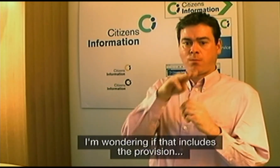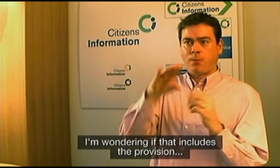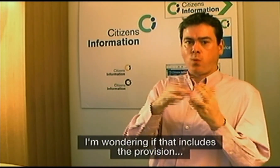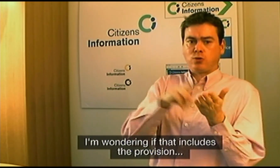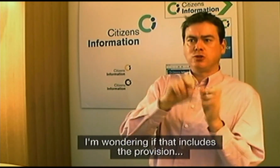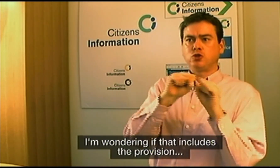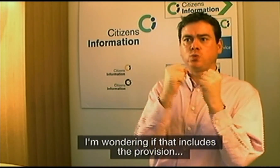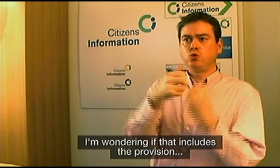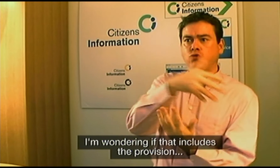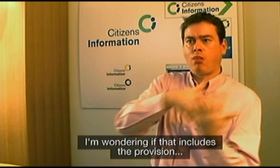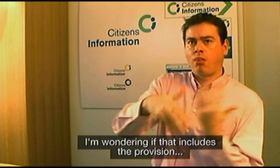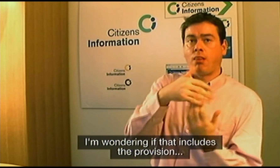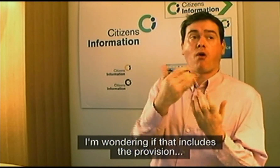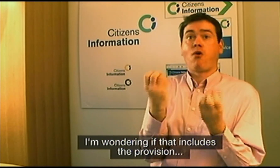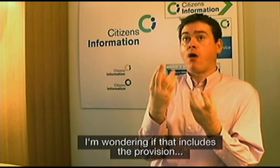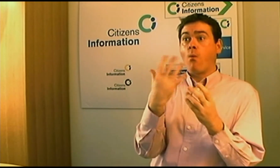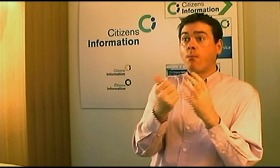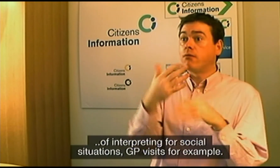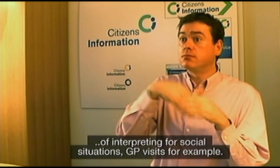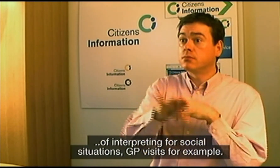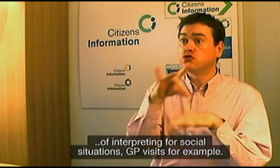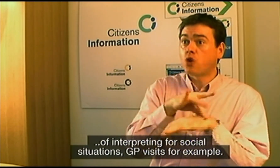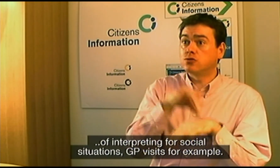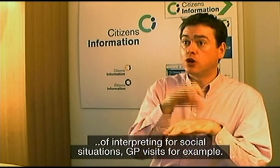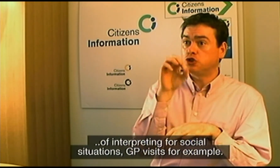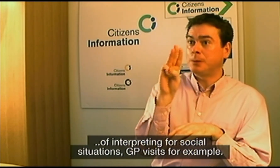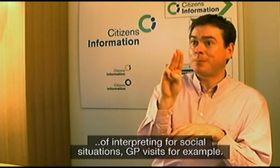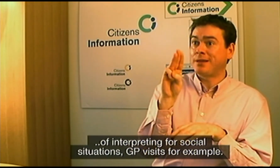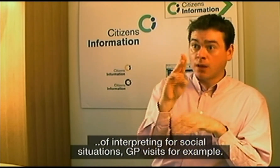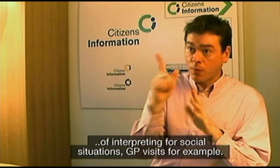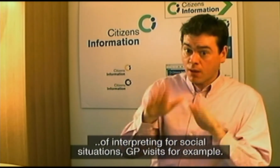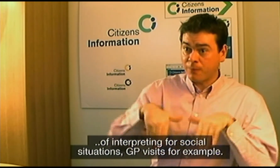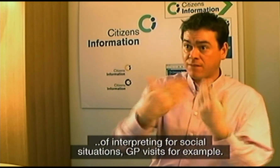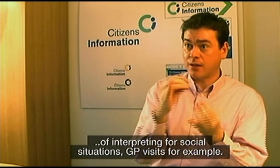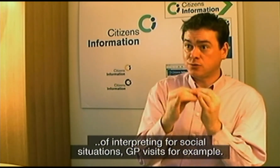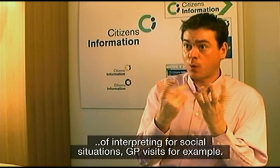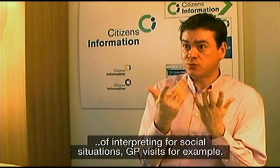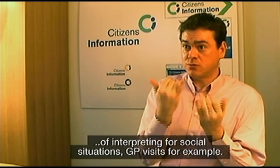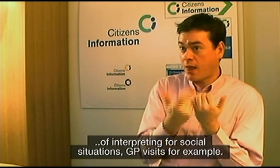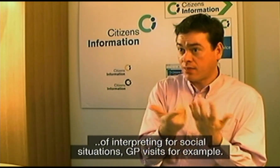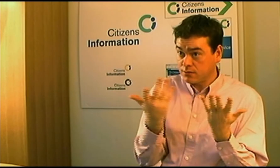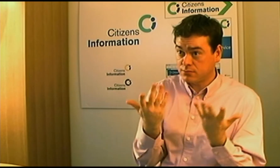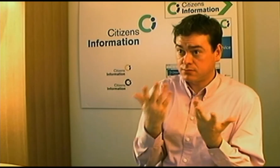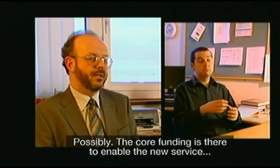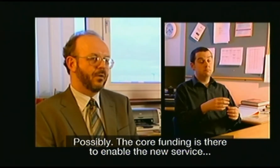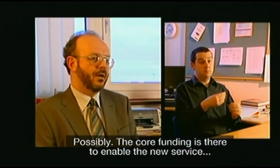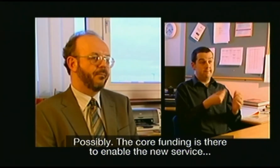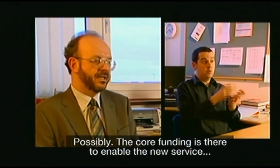wondering if that includes the provision of interpreting for social situations, for GP visits, for example.